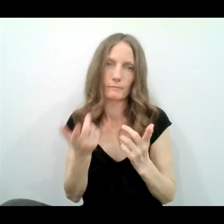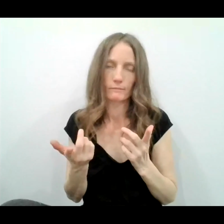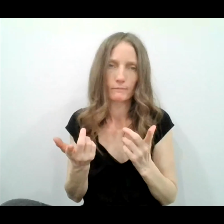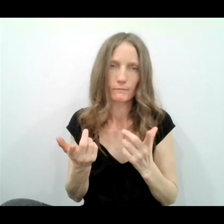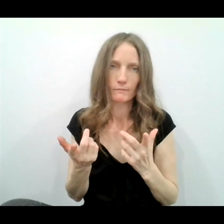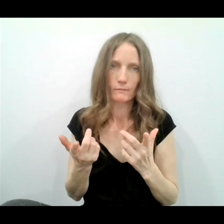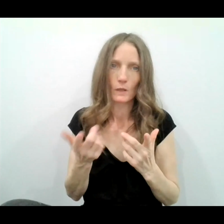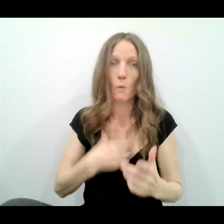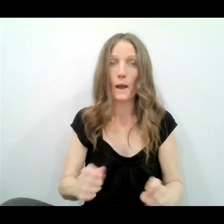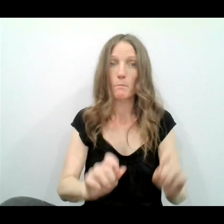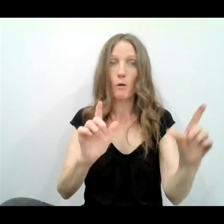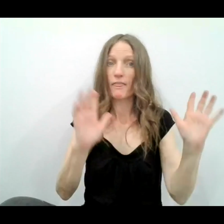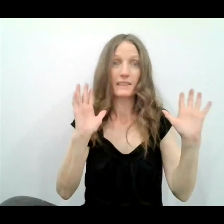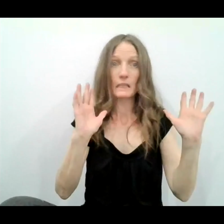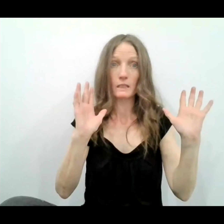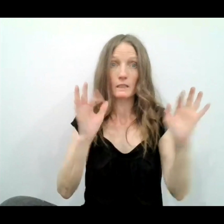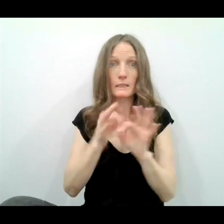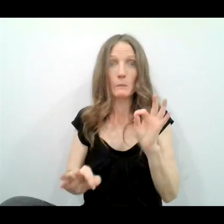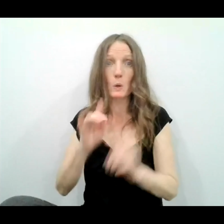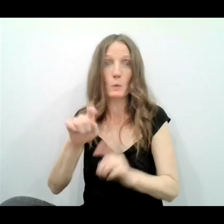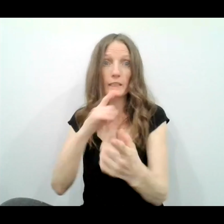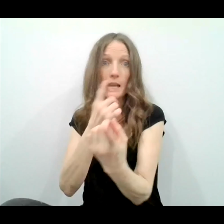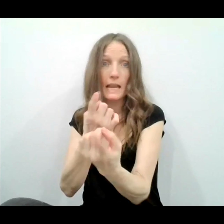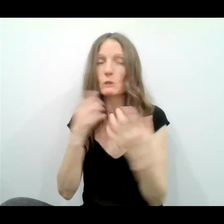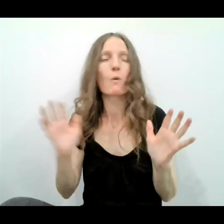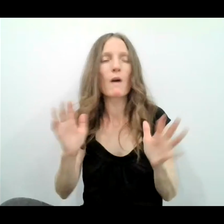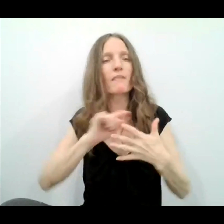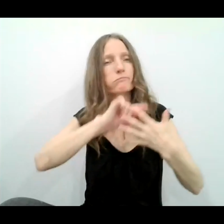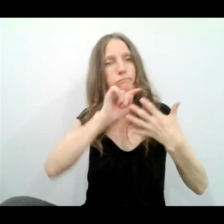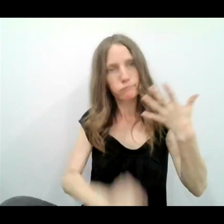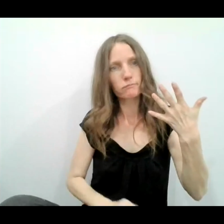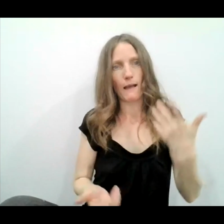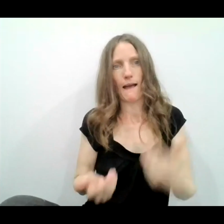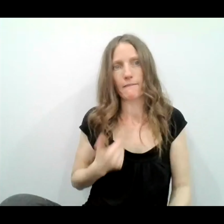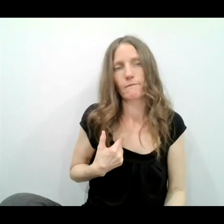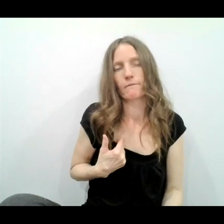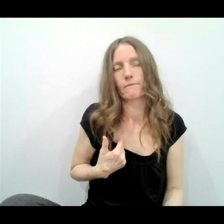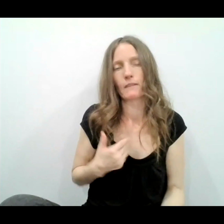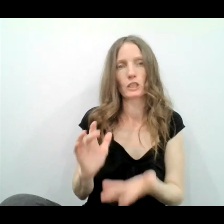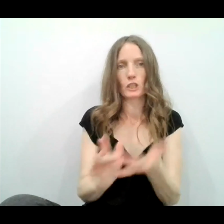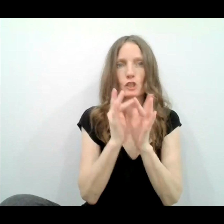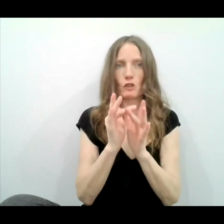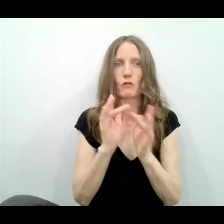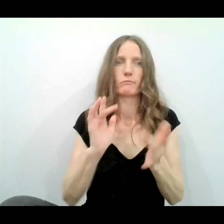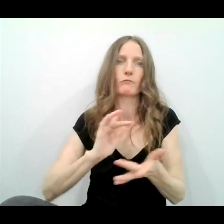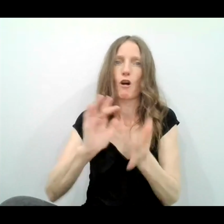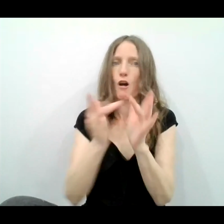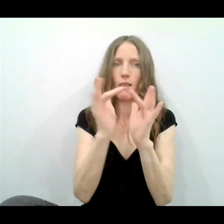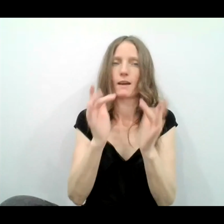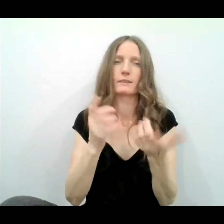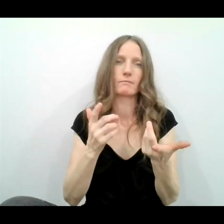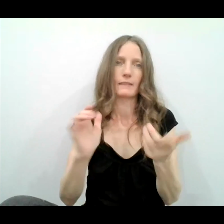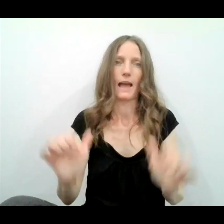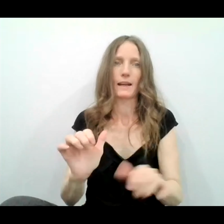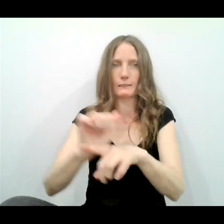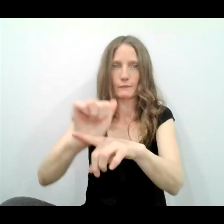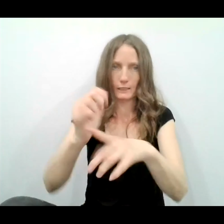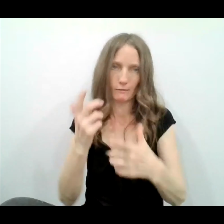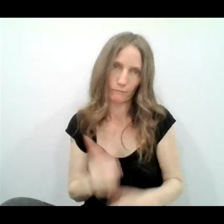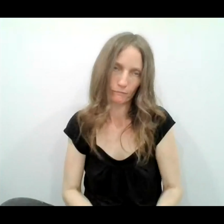just a whiteboard or just a simple question and answer. We're kind of in this space of digital remote activities. Okay.